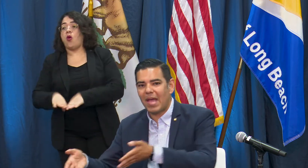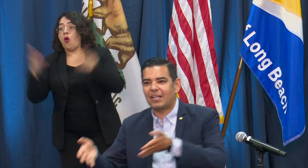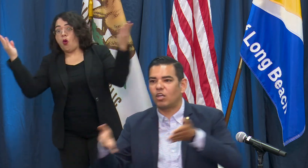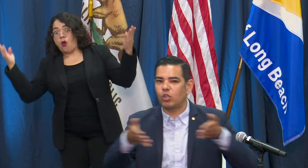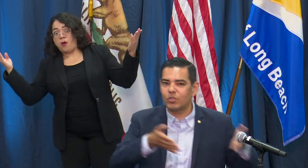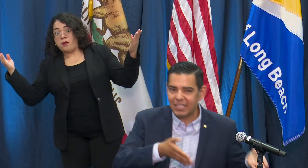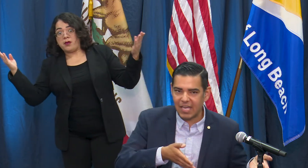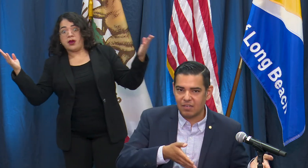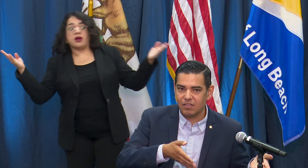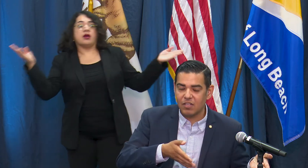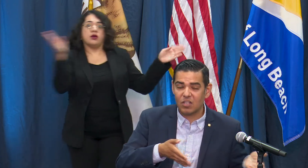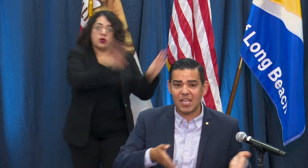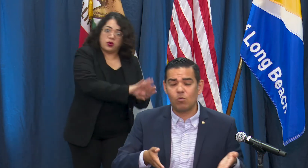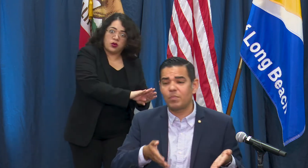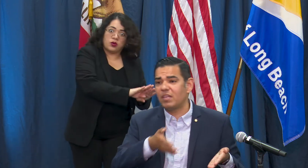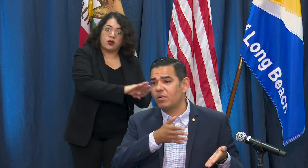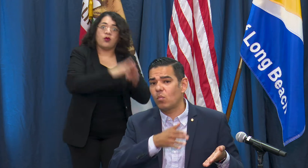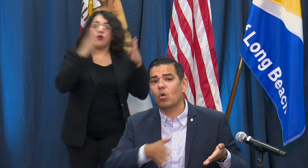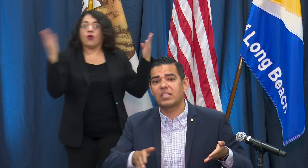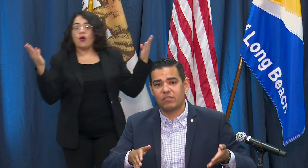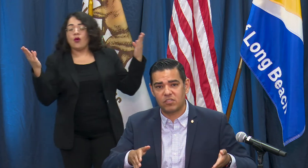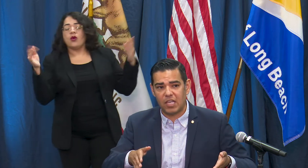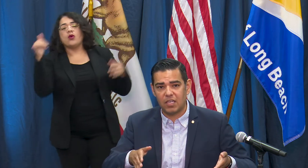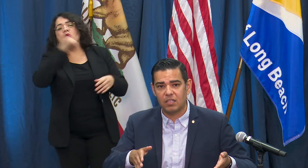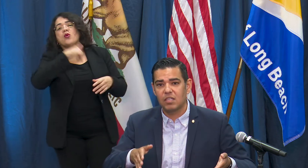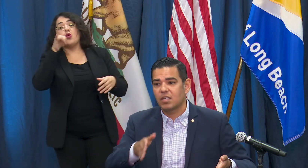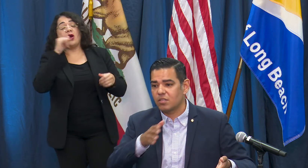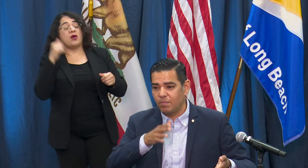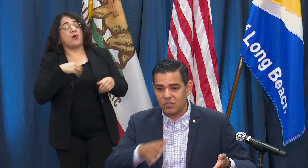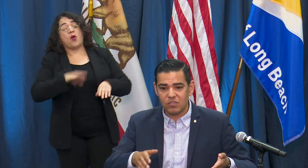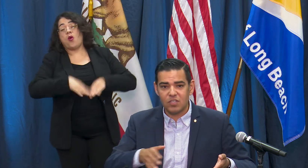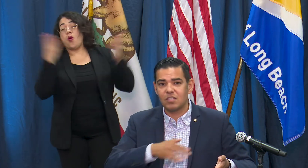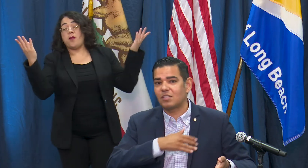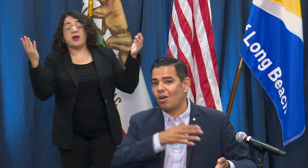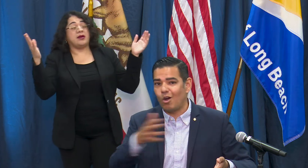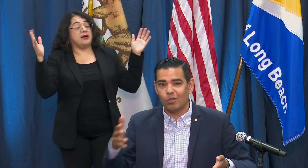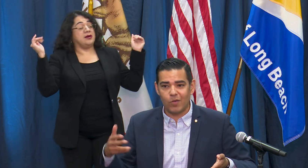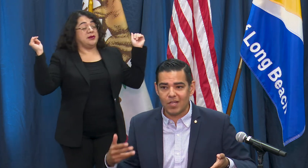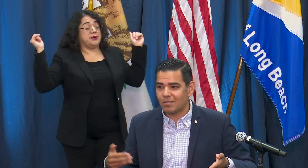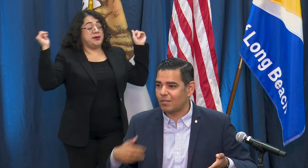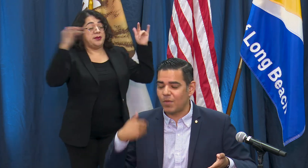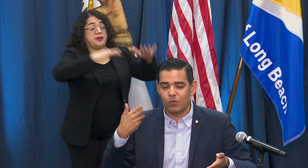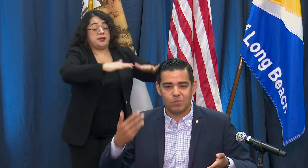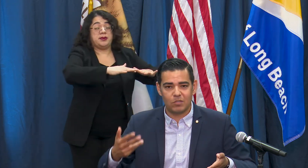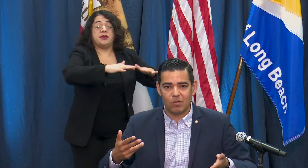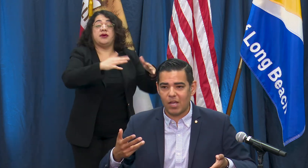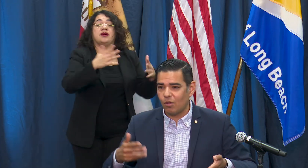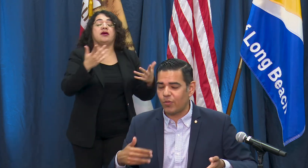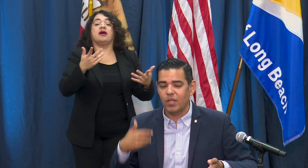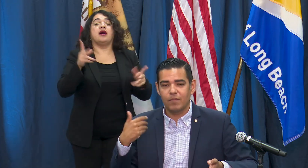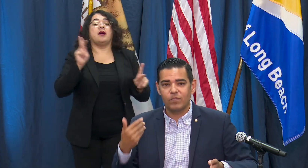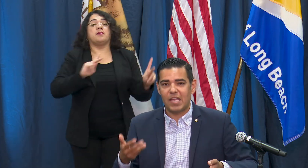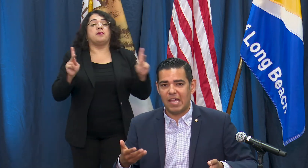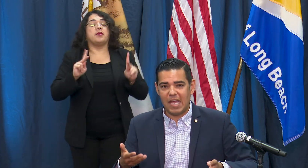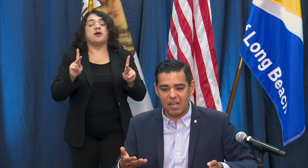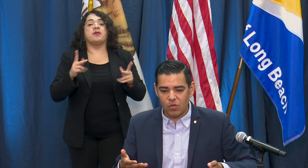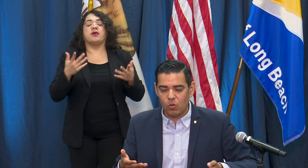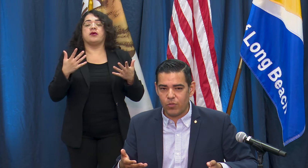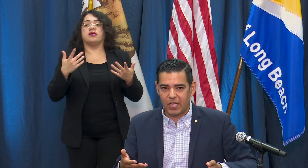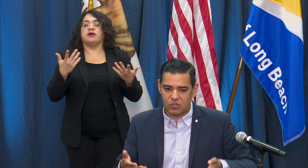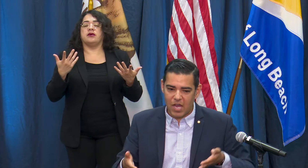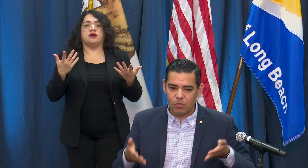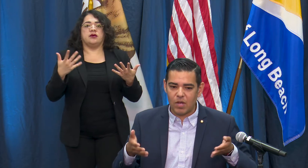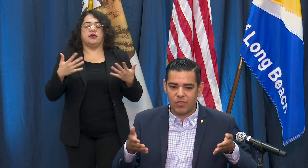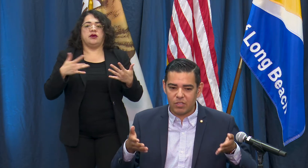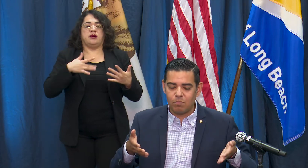and then go back and close again, because that will be even more devastating to businesses, to all of us, to people's mental health, and the